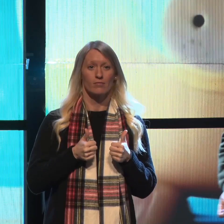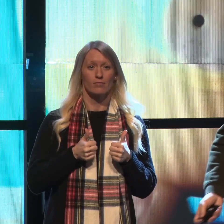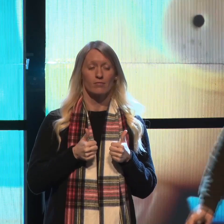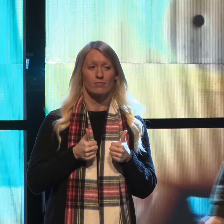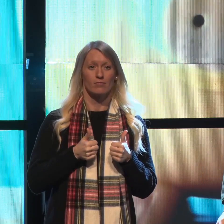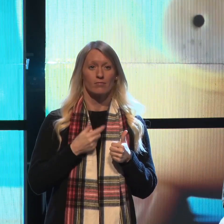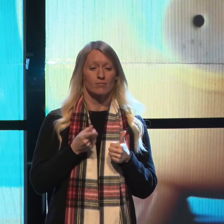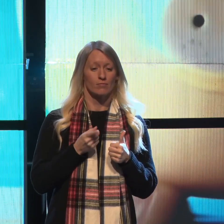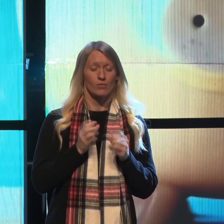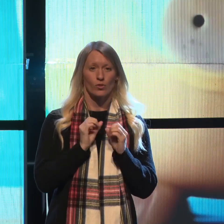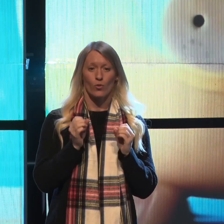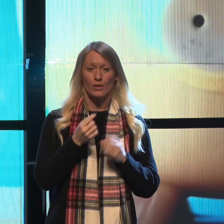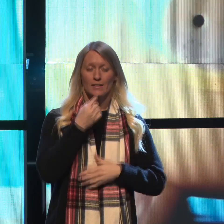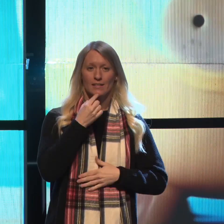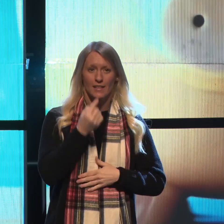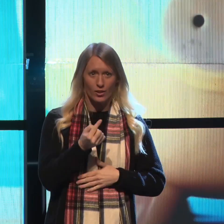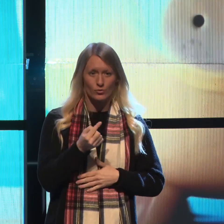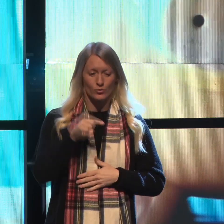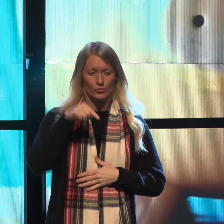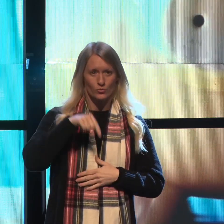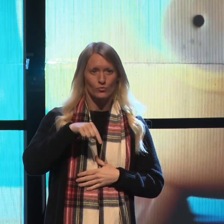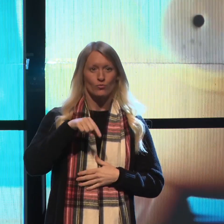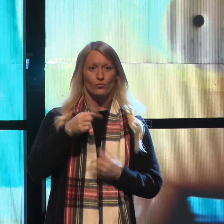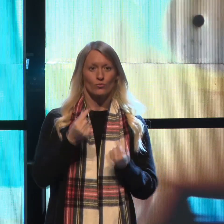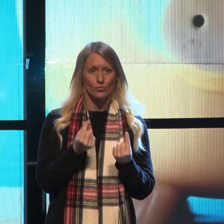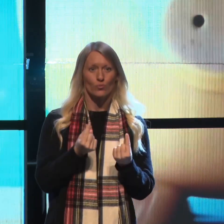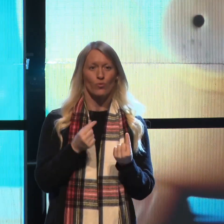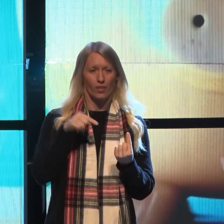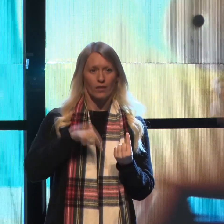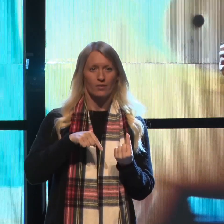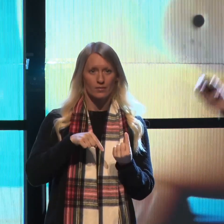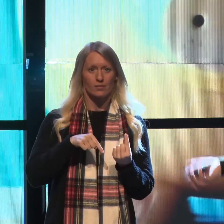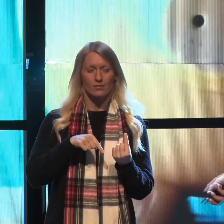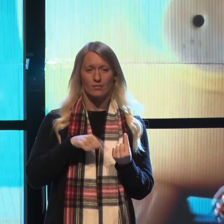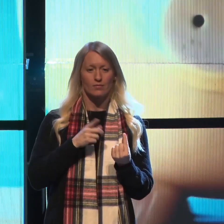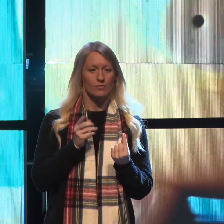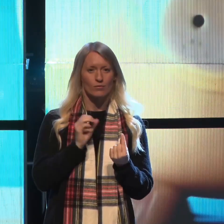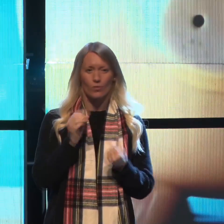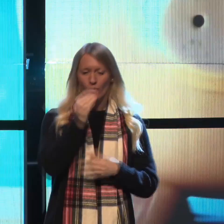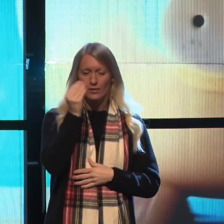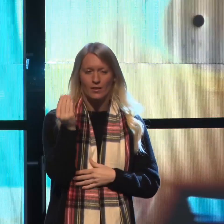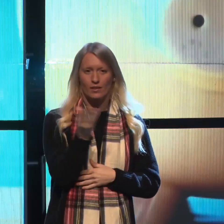Like nobody tells you to do this, right? It's just